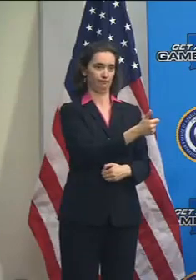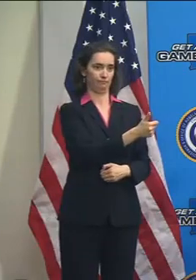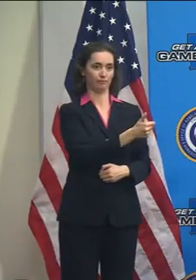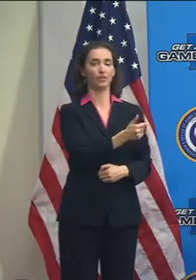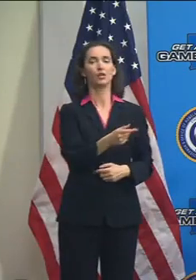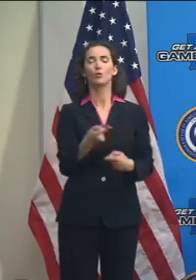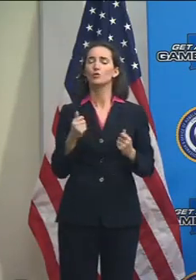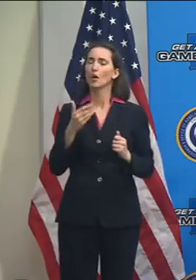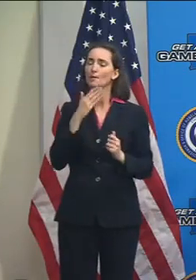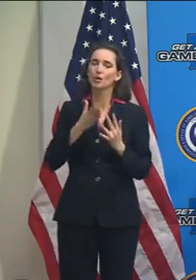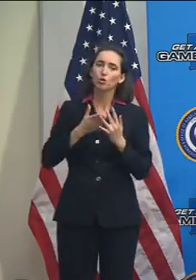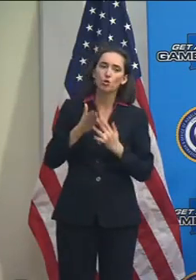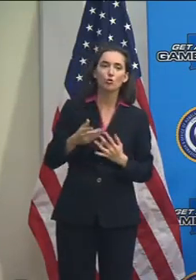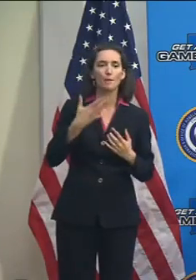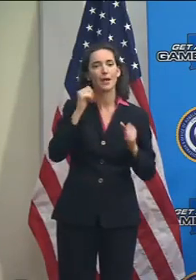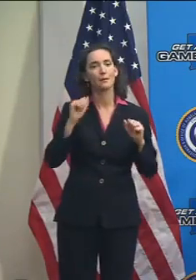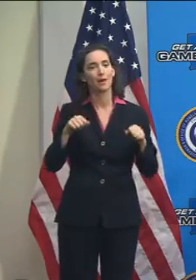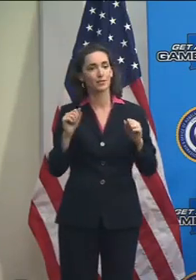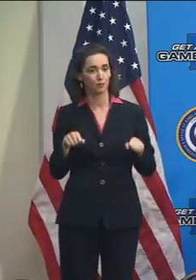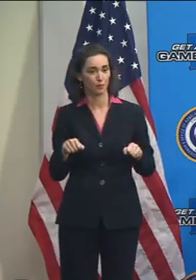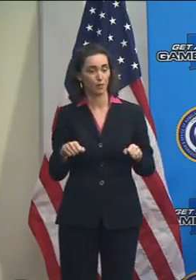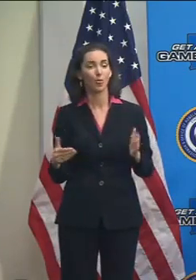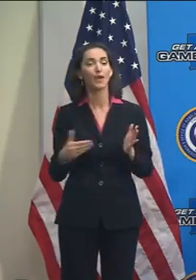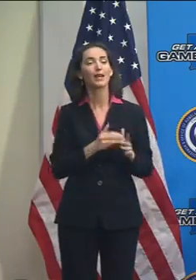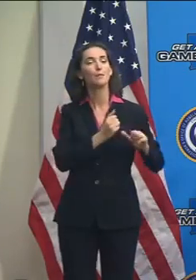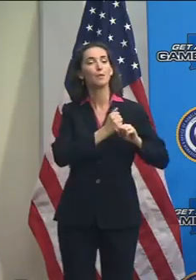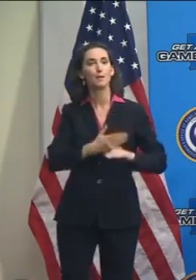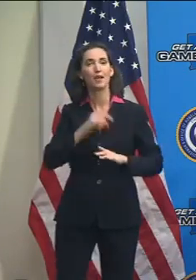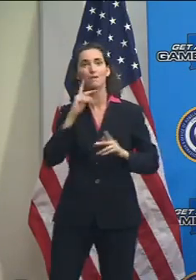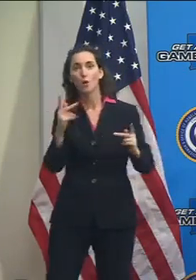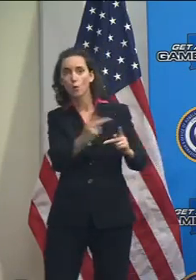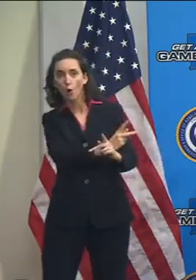we get through this as best as possible. Again, let's prepare for the worst, pray for the best.